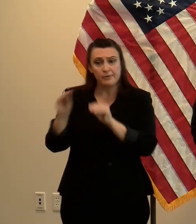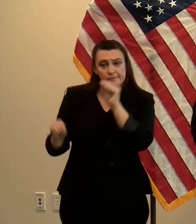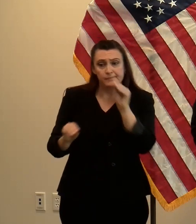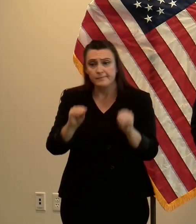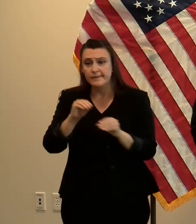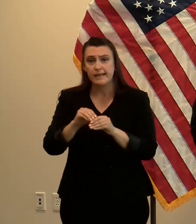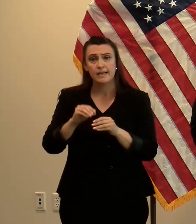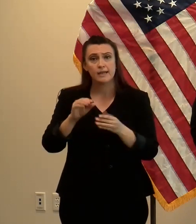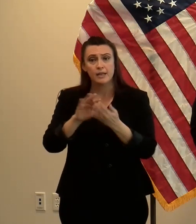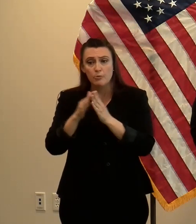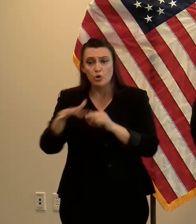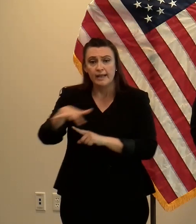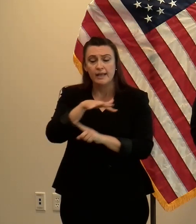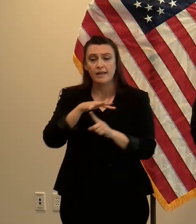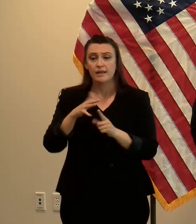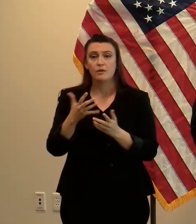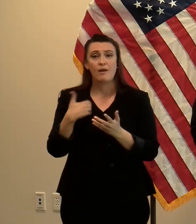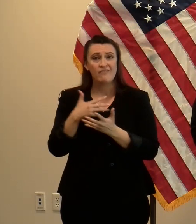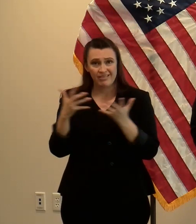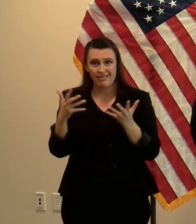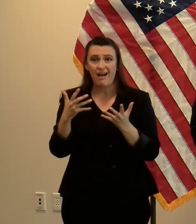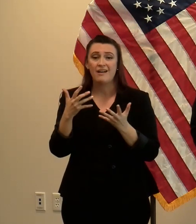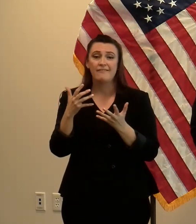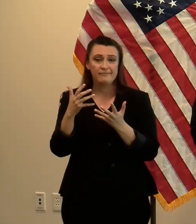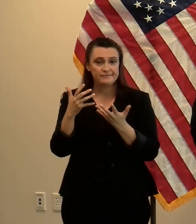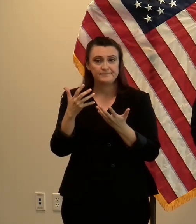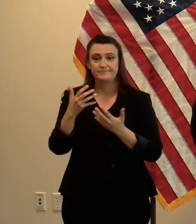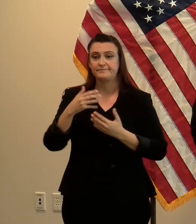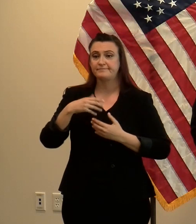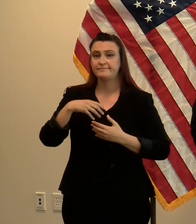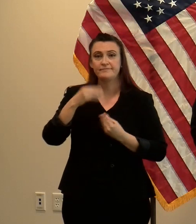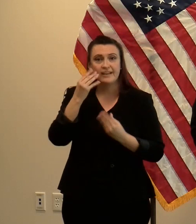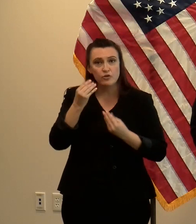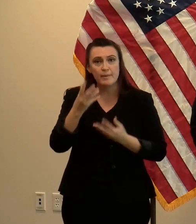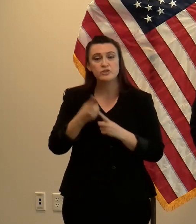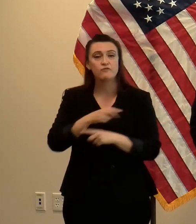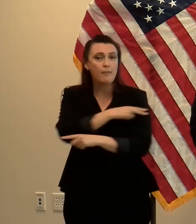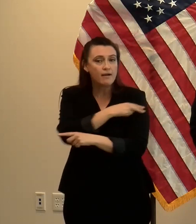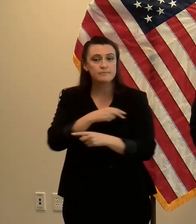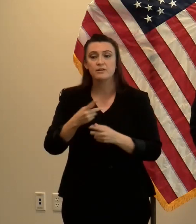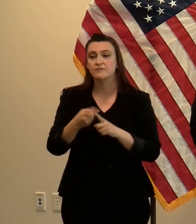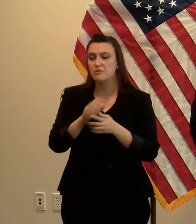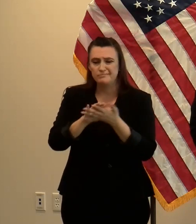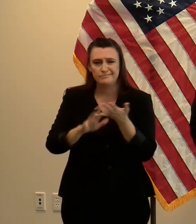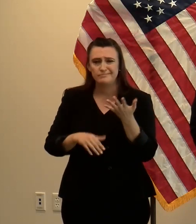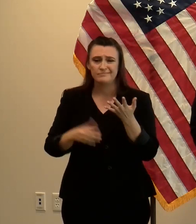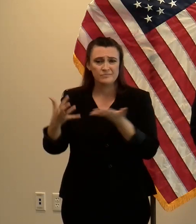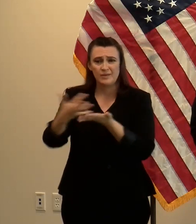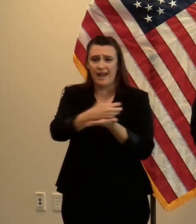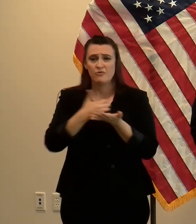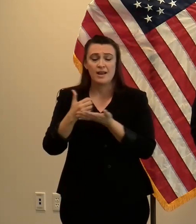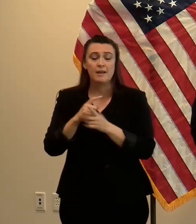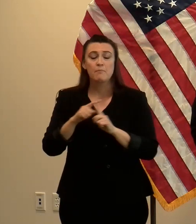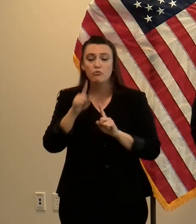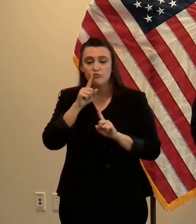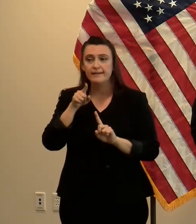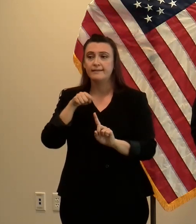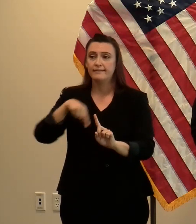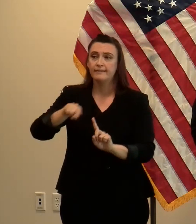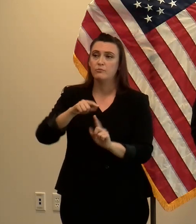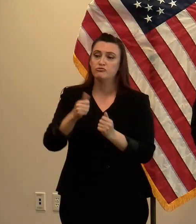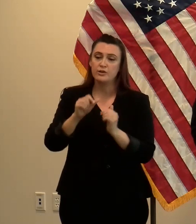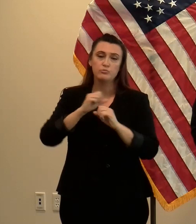through our COVID-like illness, syndromic surveillance, the health of our healthcare system. That's really what we're